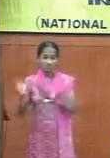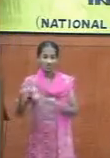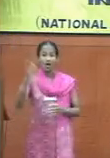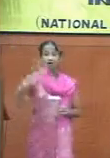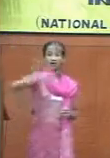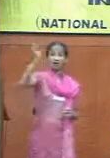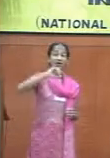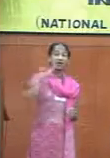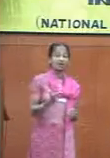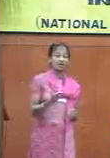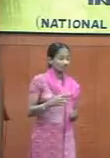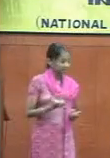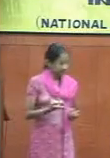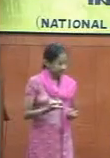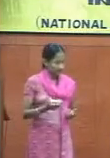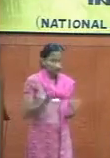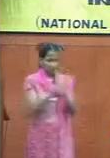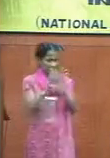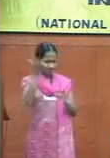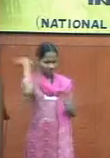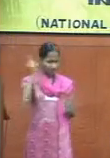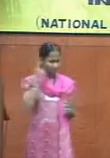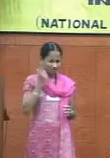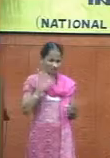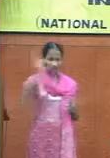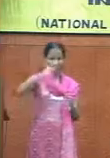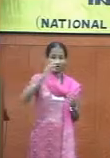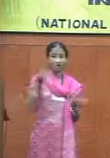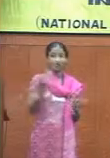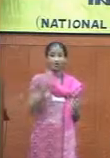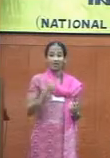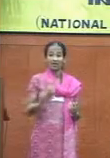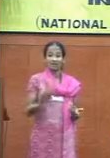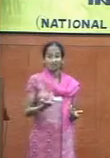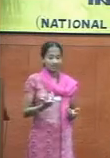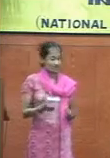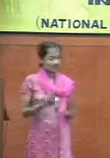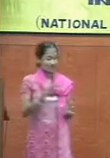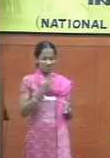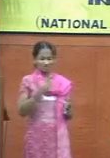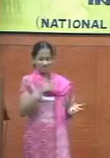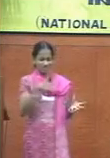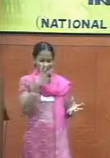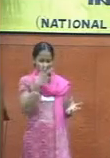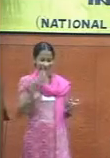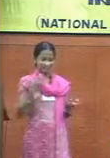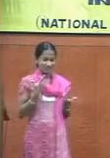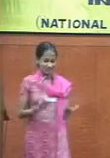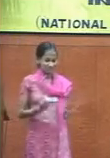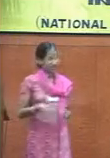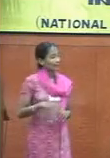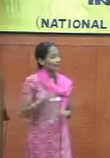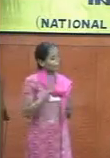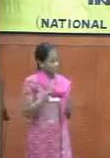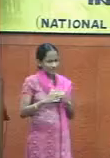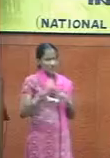have dharna against planning commission? It has never happened in the history of India. He was very angry with us.